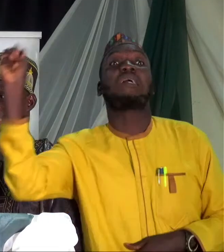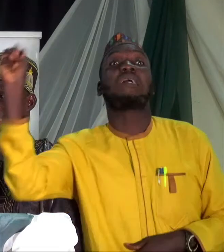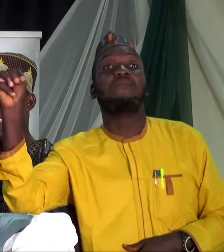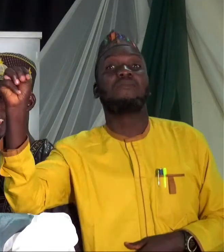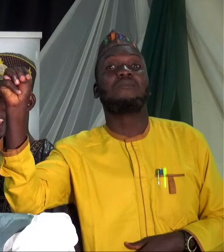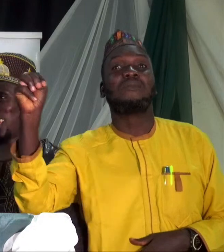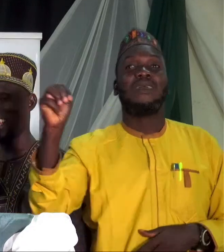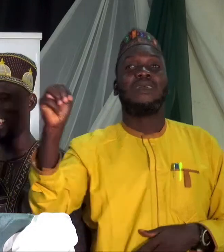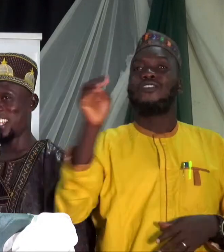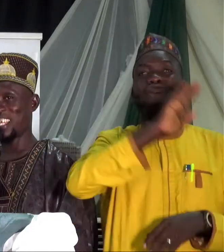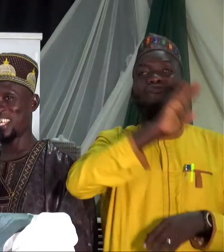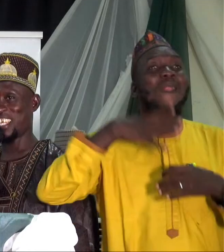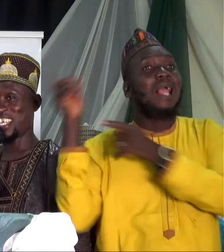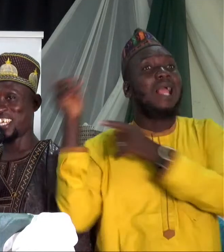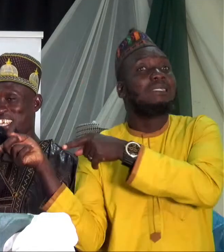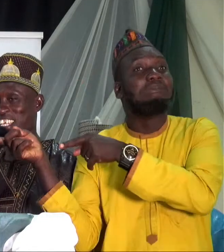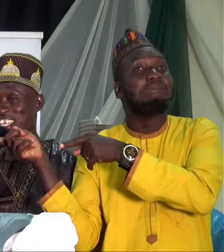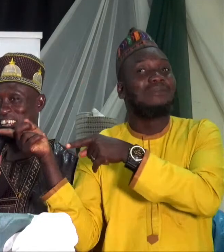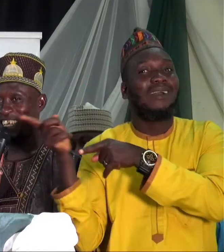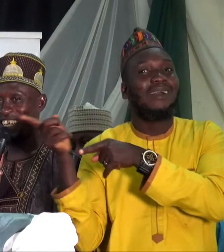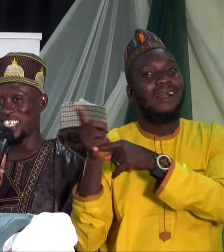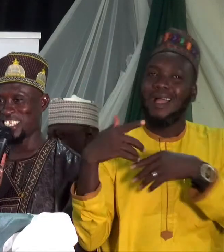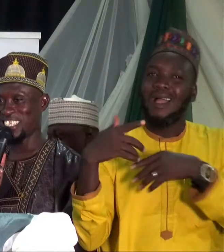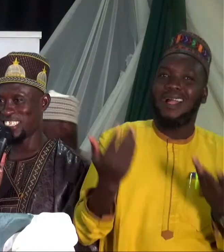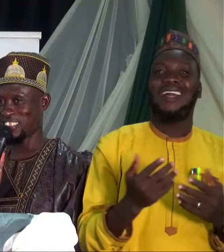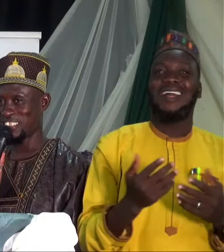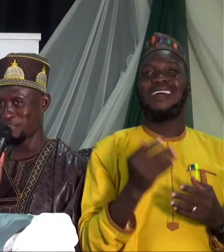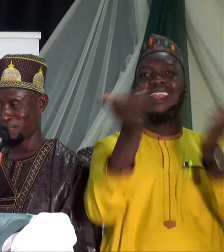abe like won ni